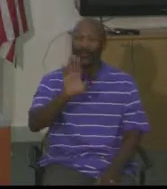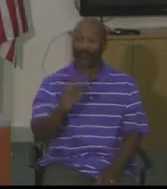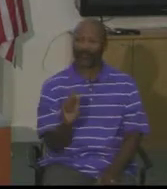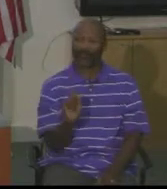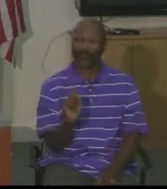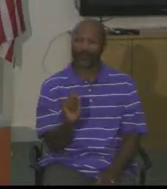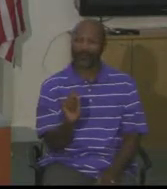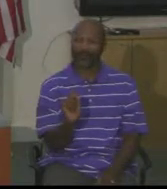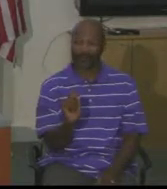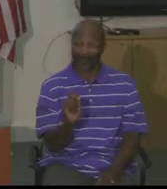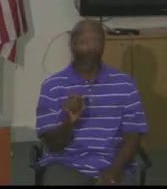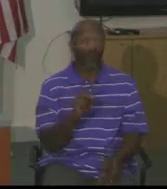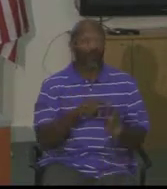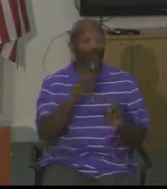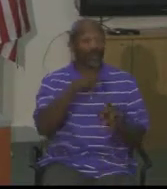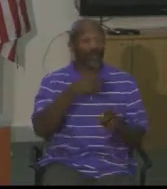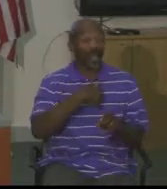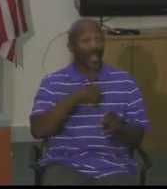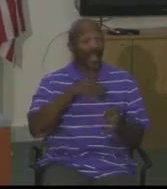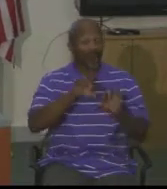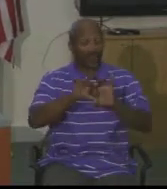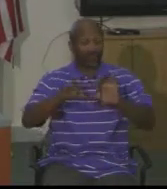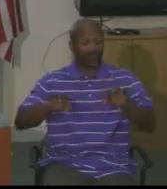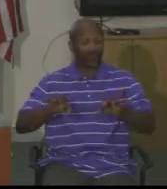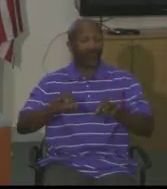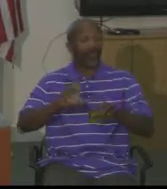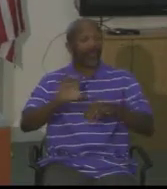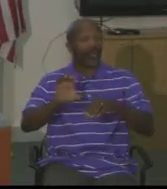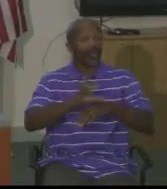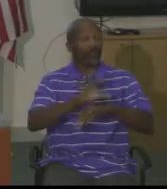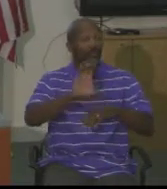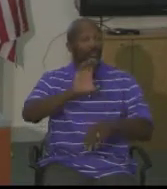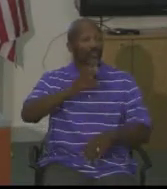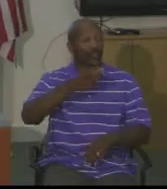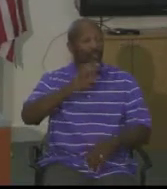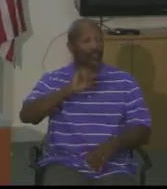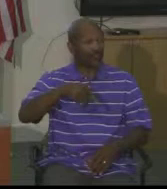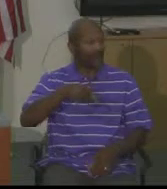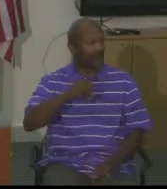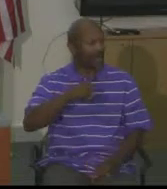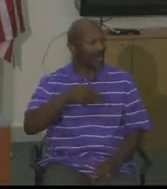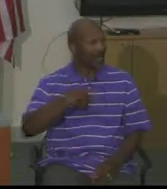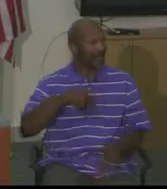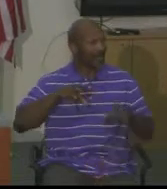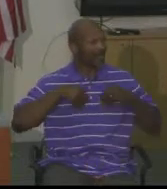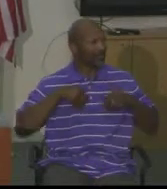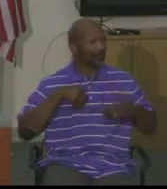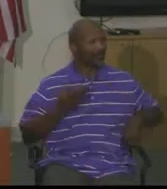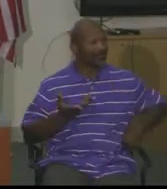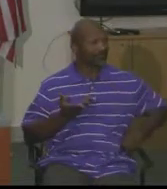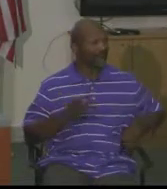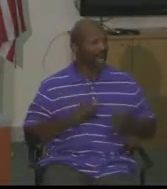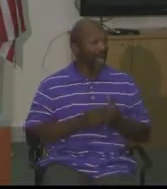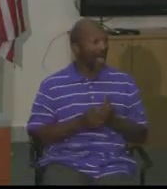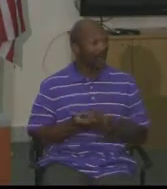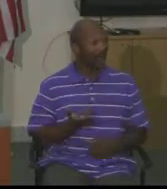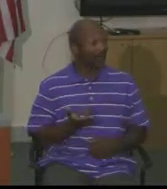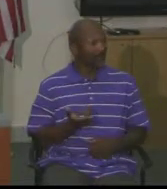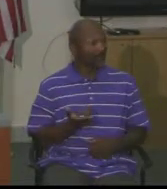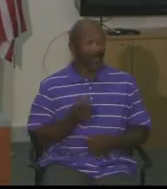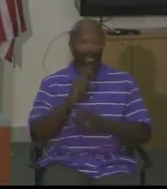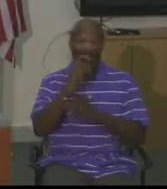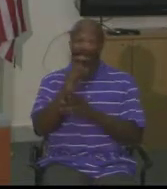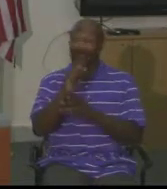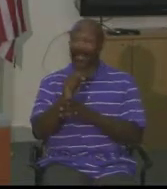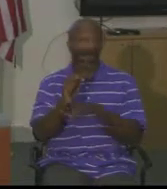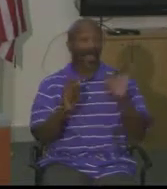But you need to have a 32-bit capable computer chip to take advantage of that. The XT